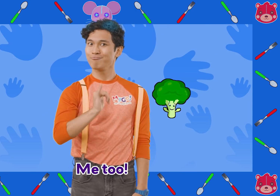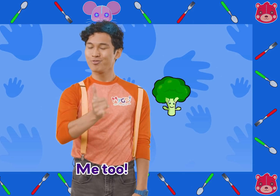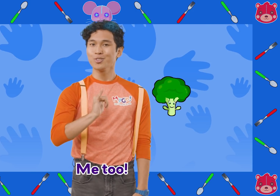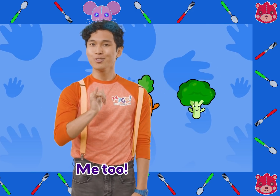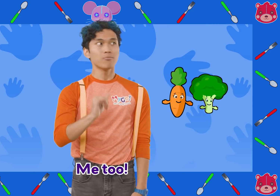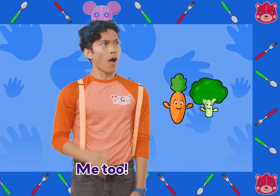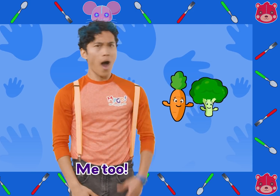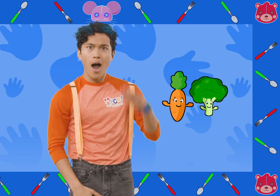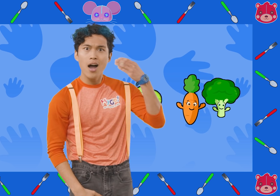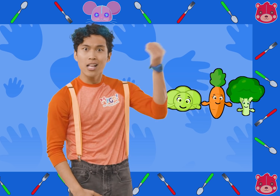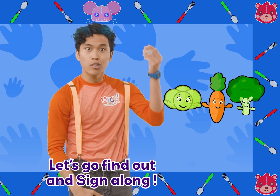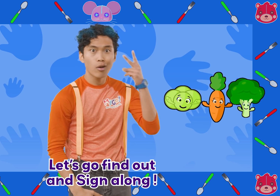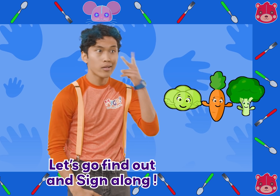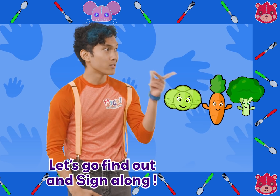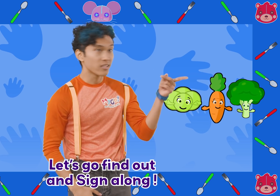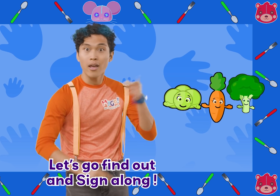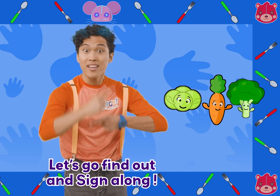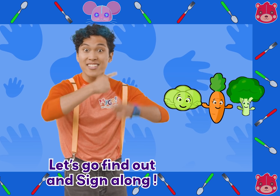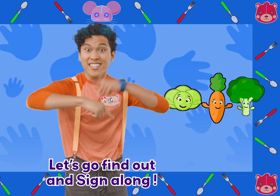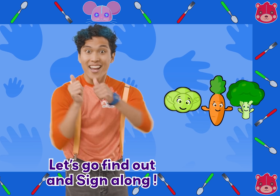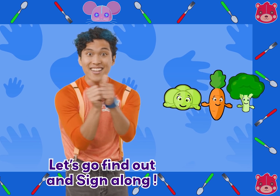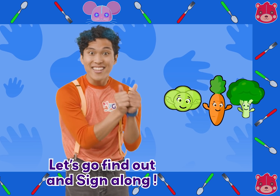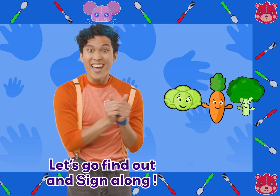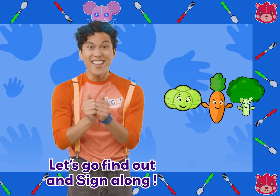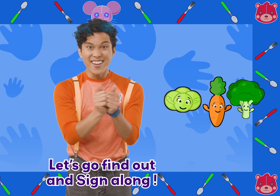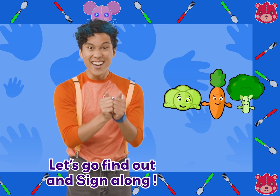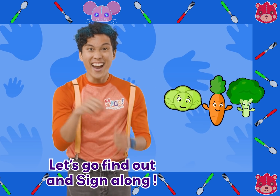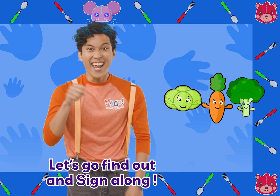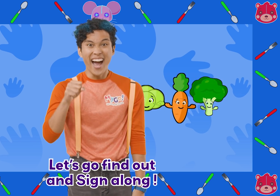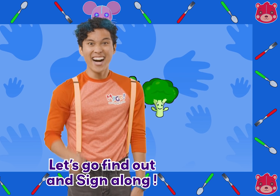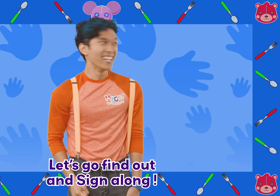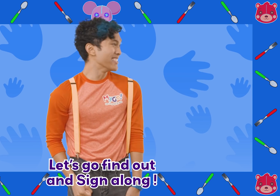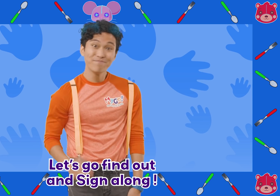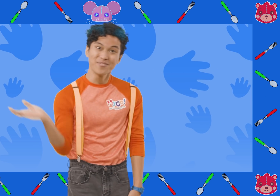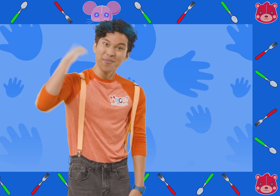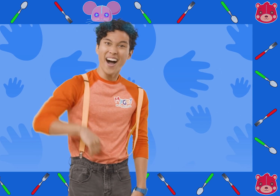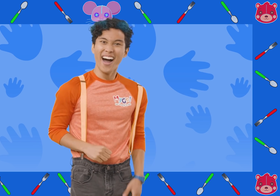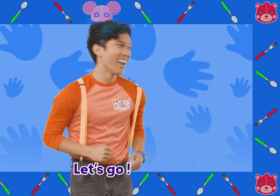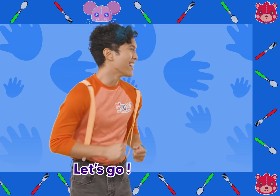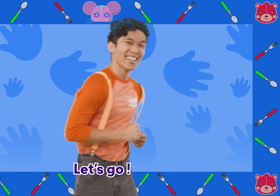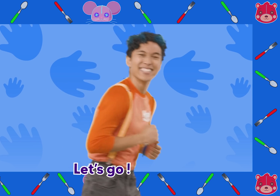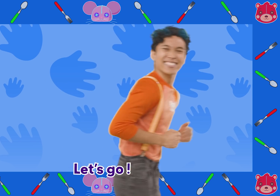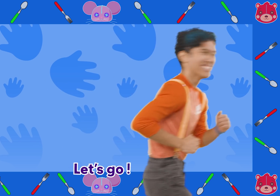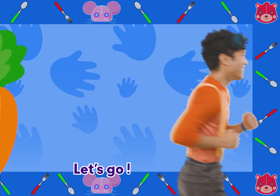too! Let's go find out and sign along! Let's go!